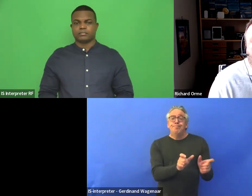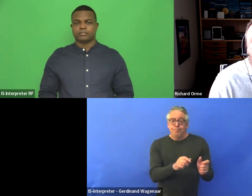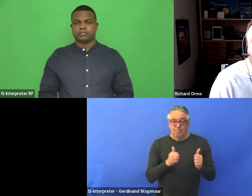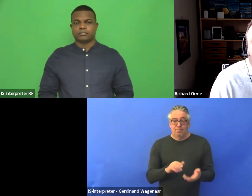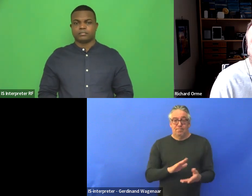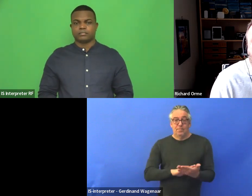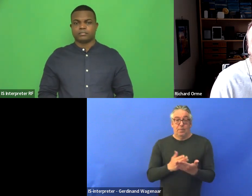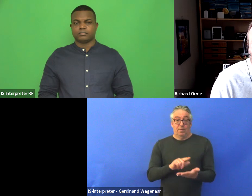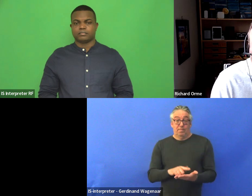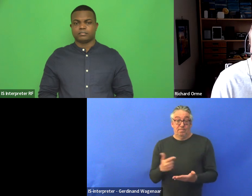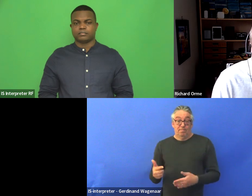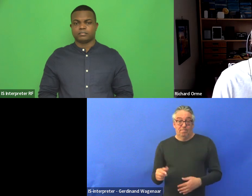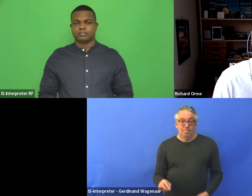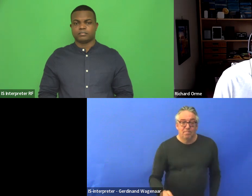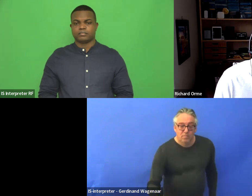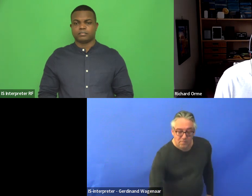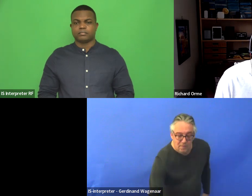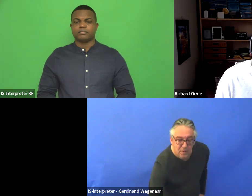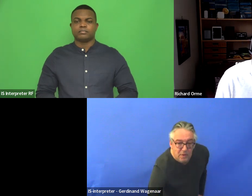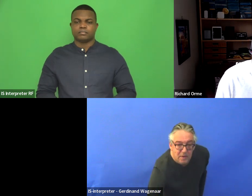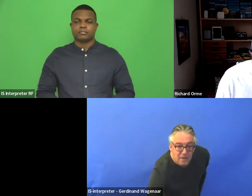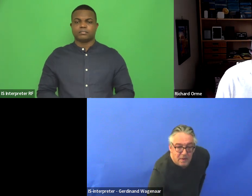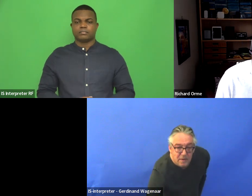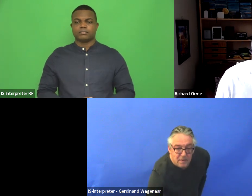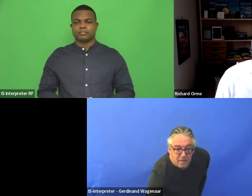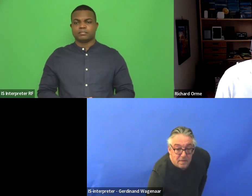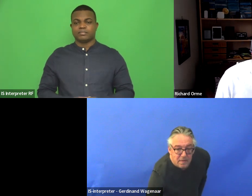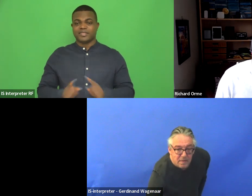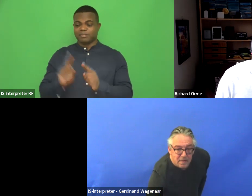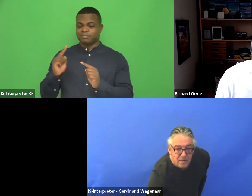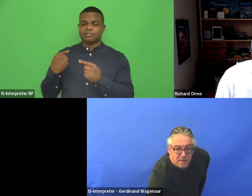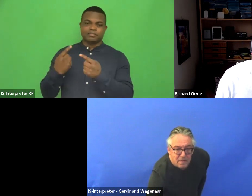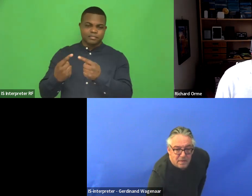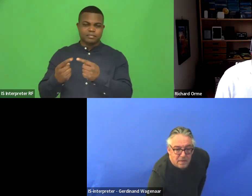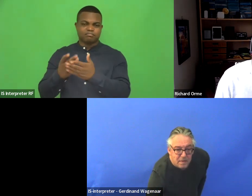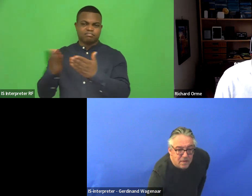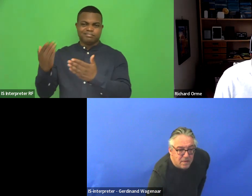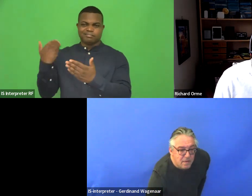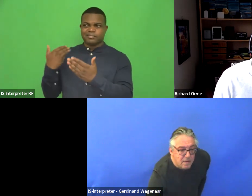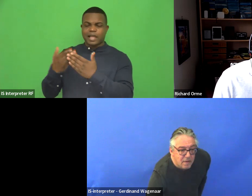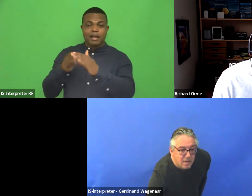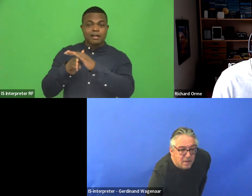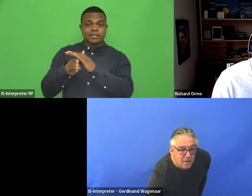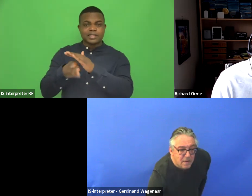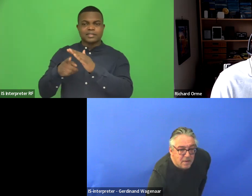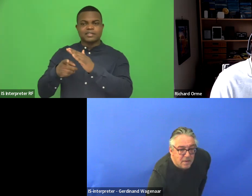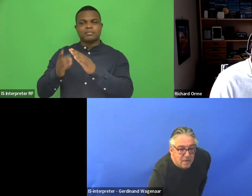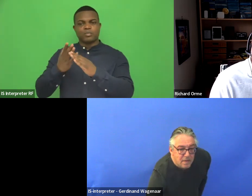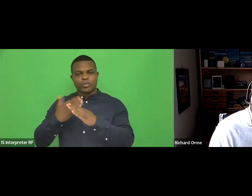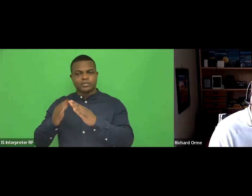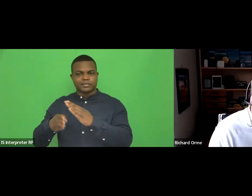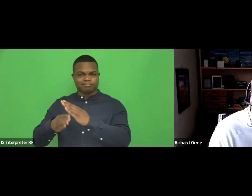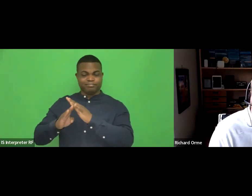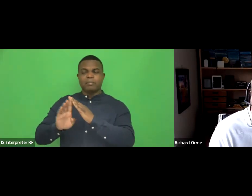Then this standard evolved into what was called EPUB 2, and this was great for novels